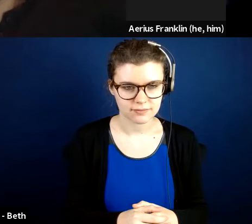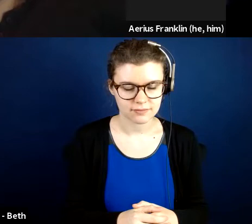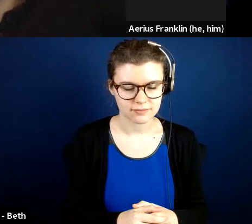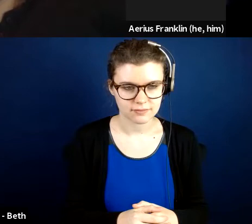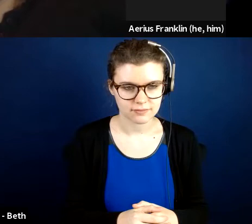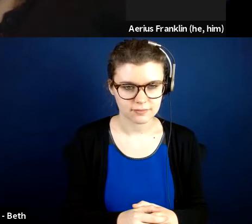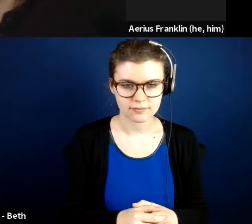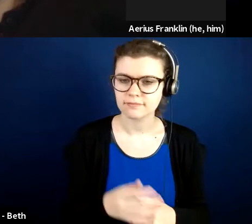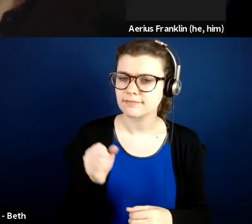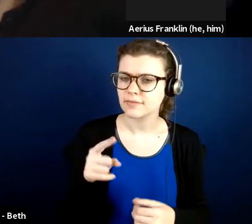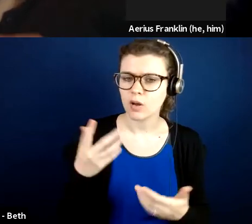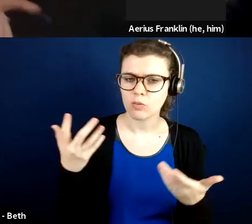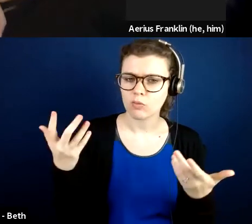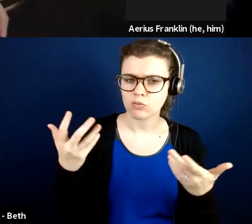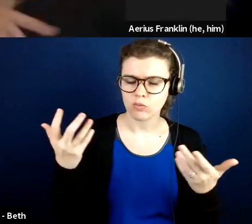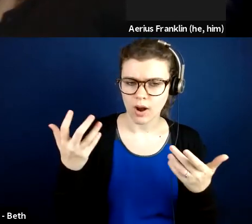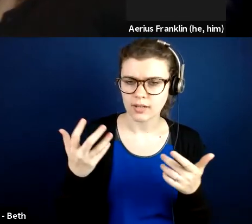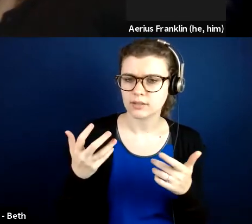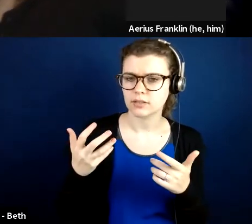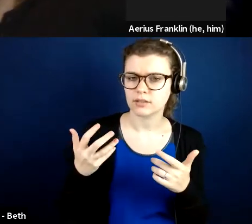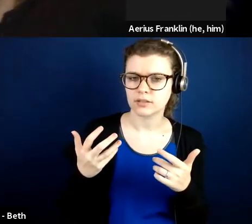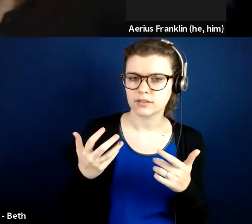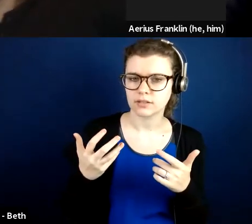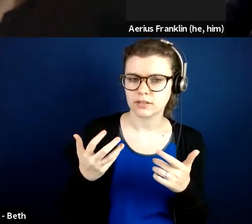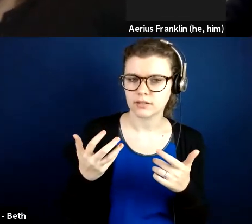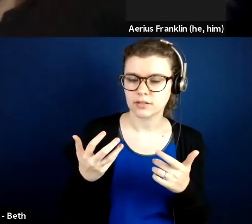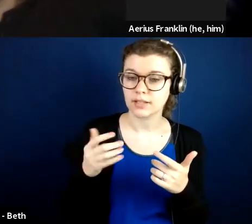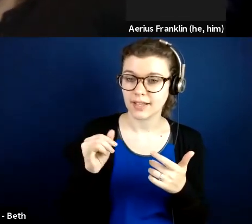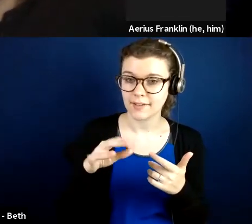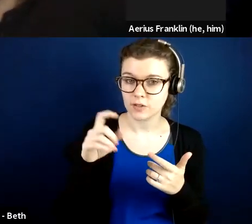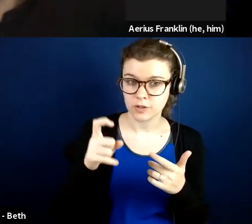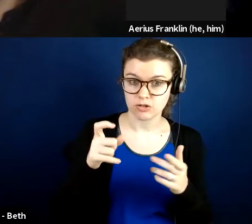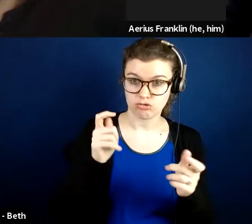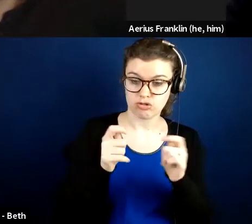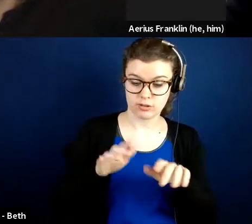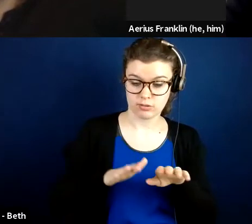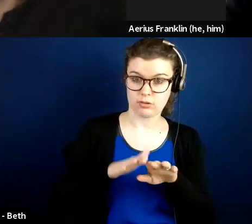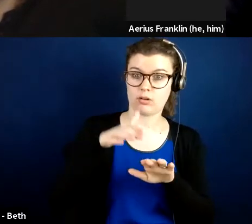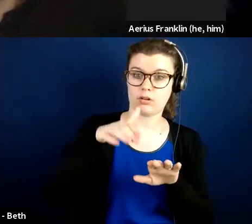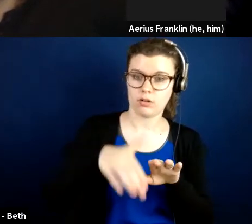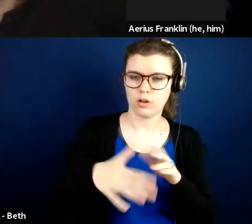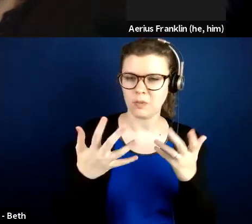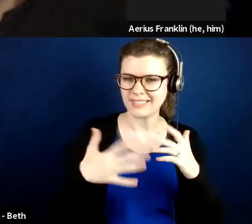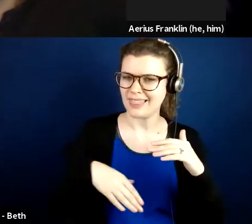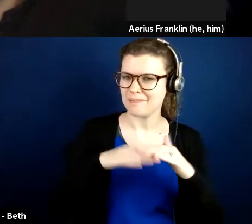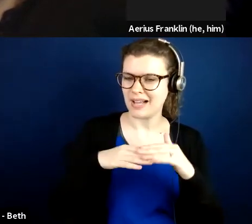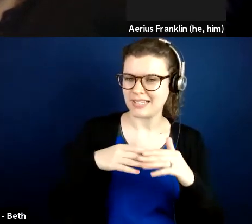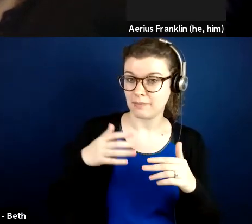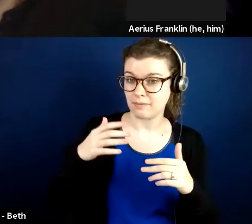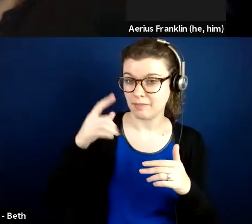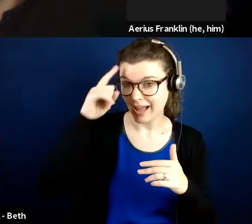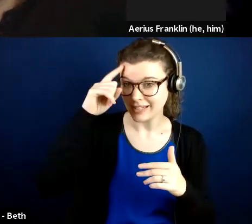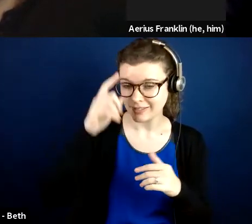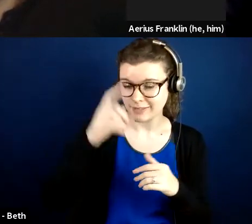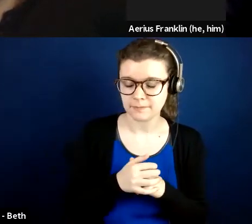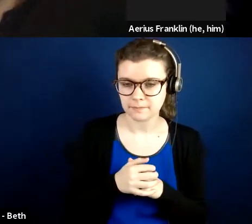What is the maximum height for vertical changes in level? When you're, let me just rephrase this a little bit more